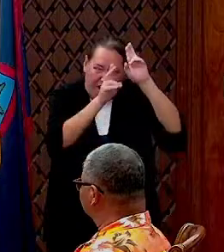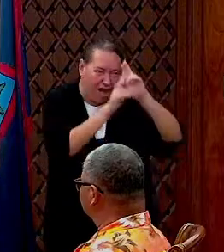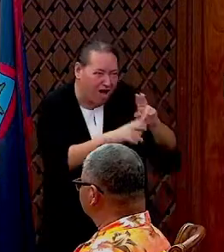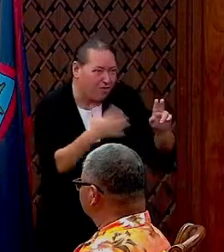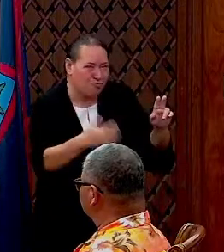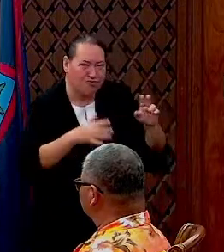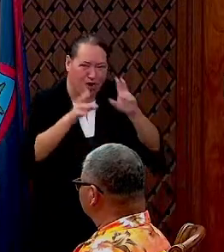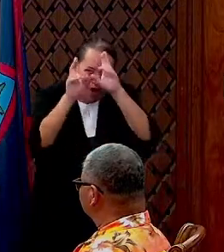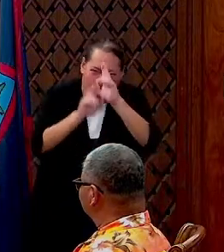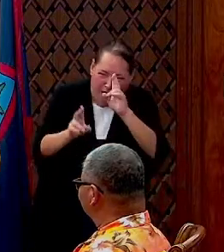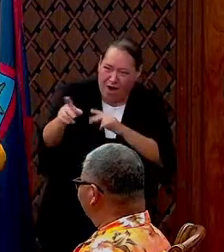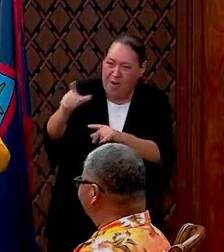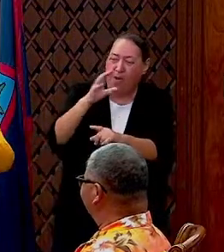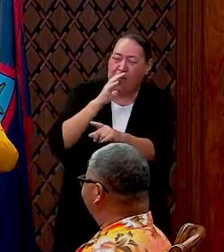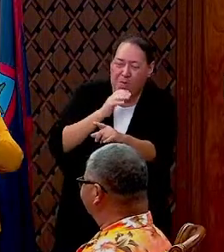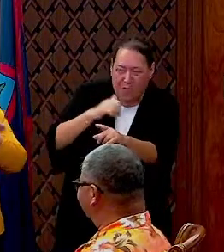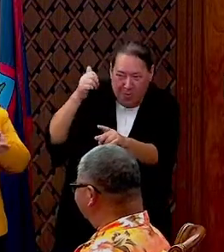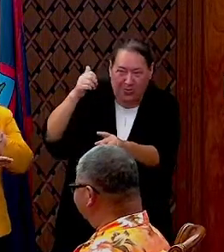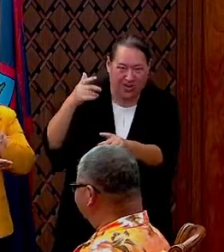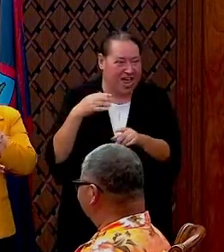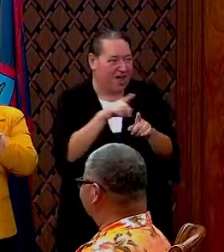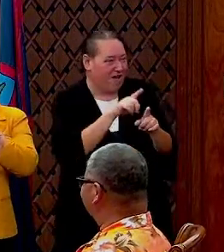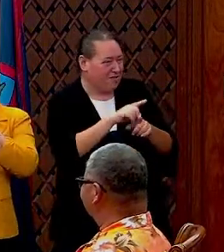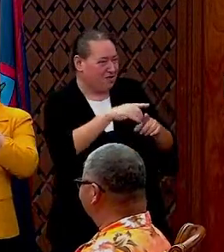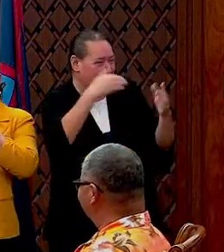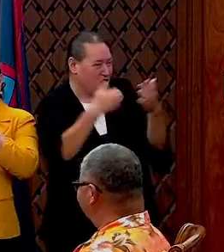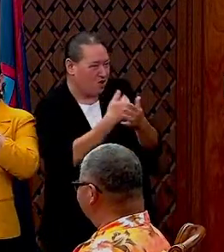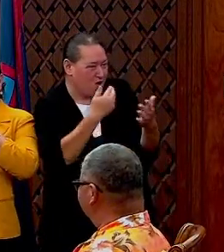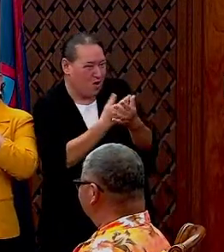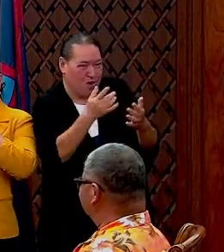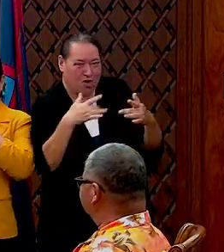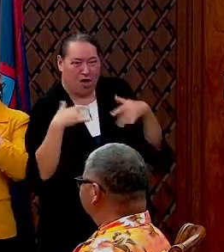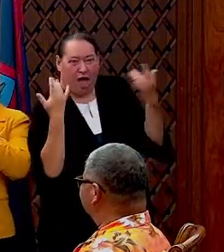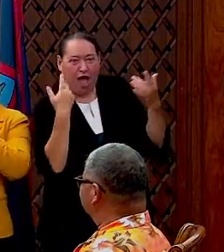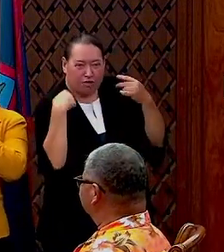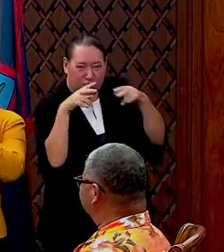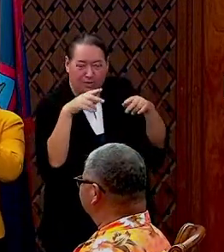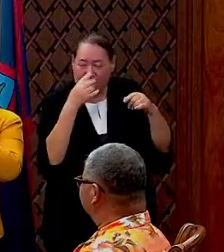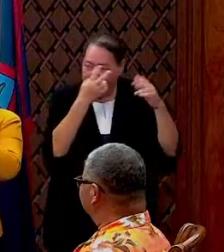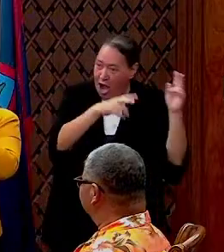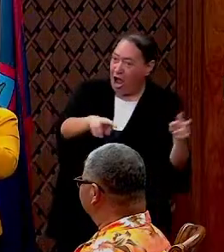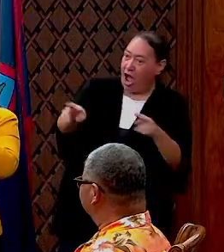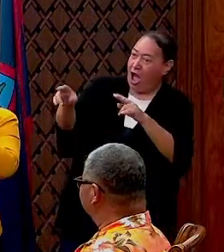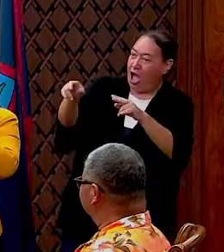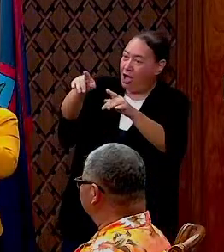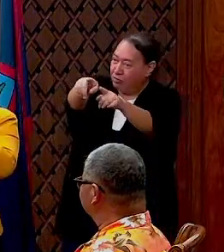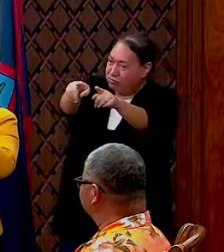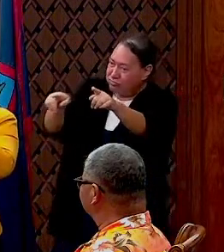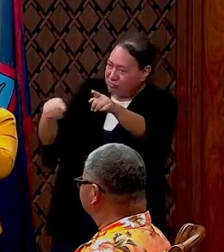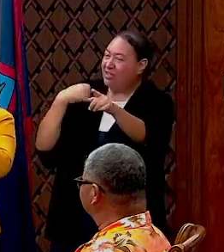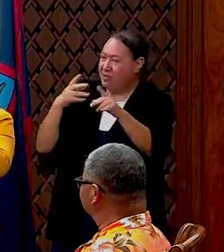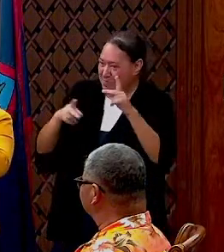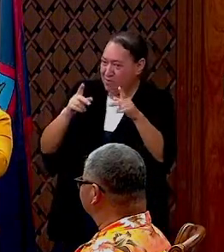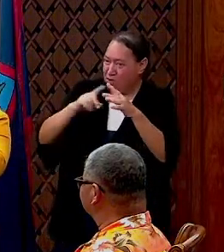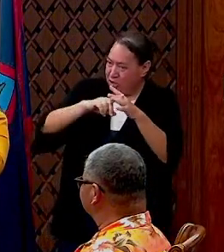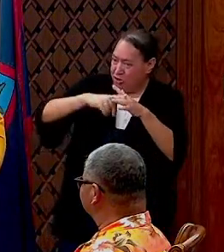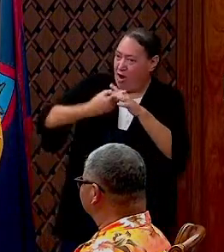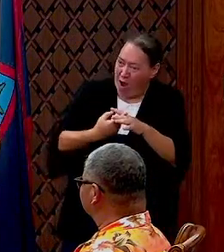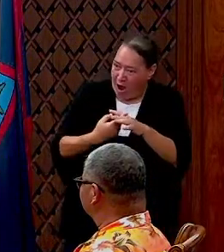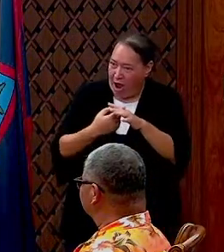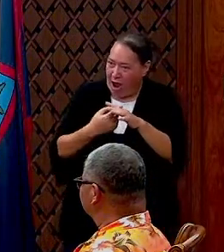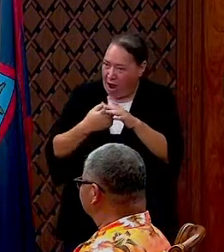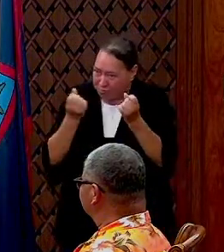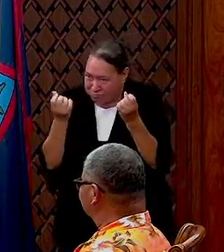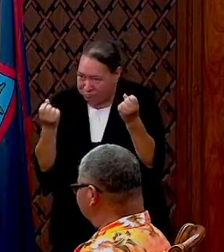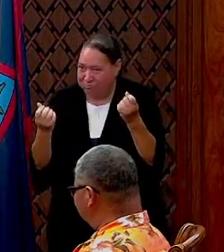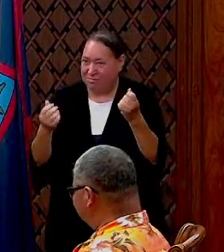the old and then to gather the new. I mean, if I look over to the right, these are all the people that started sign language here